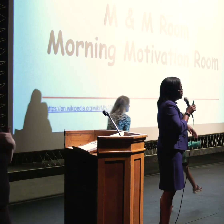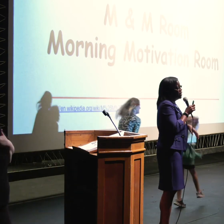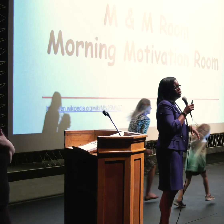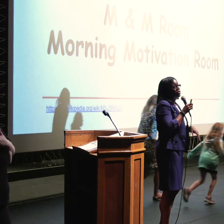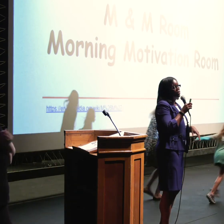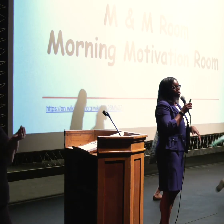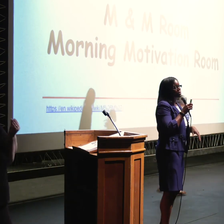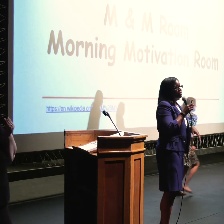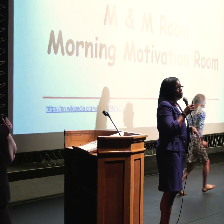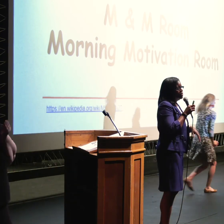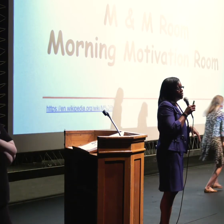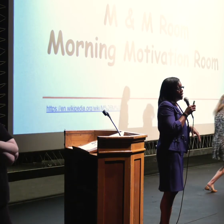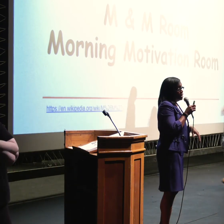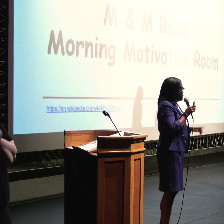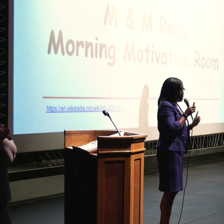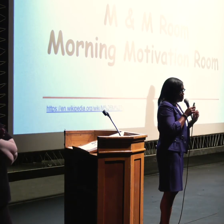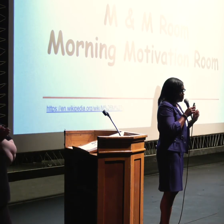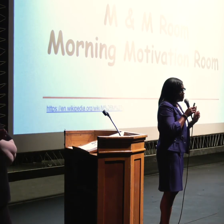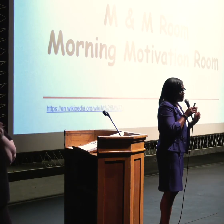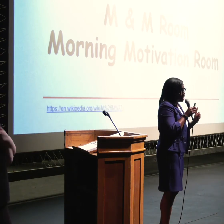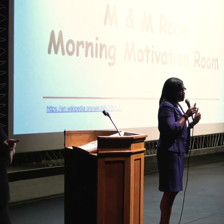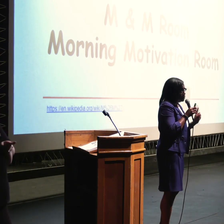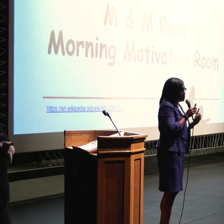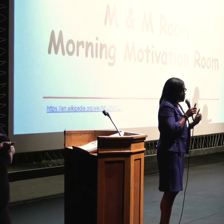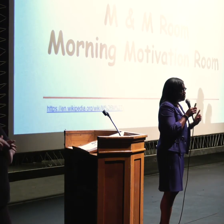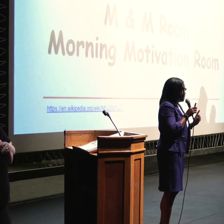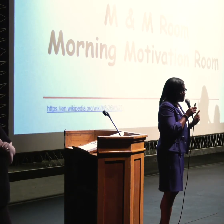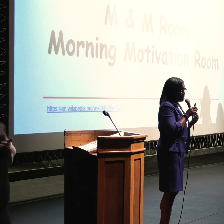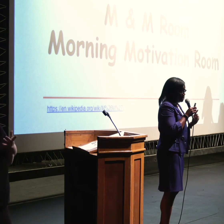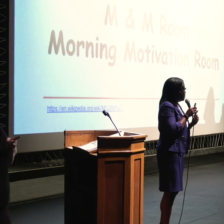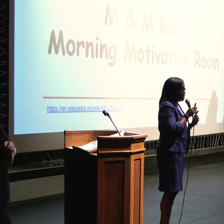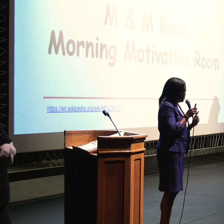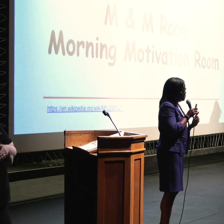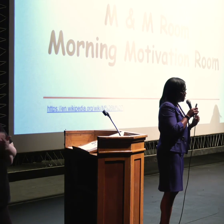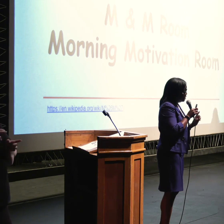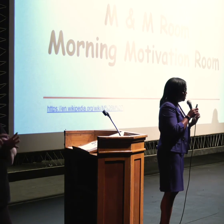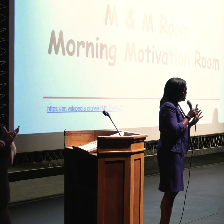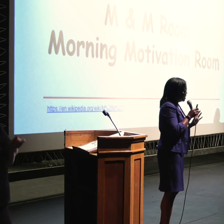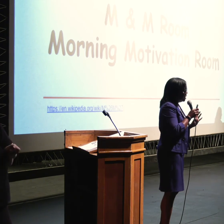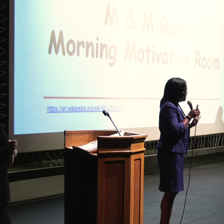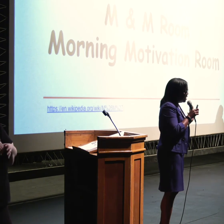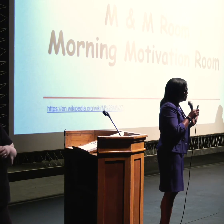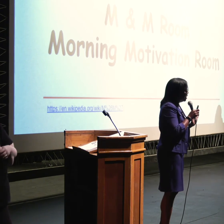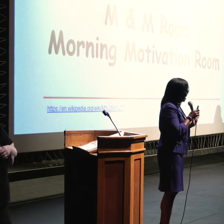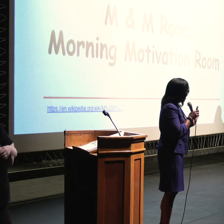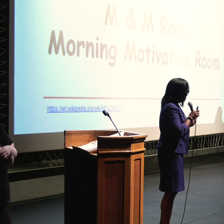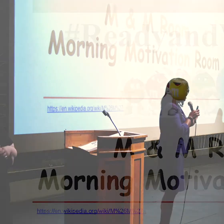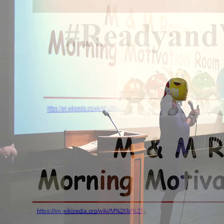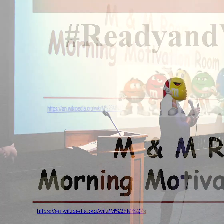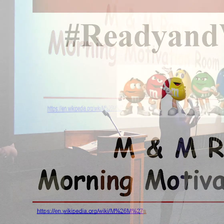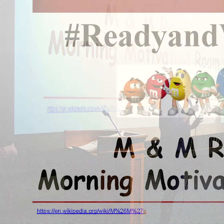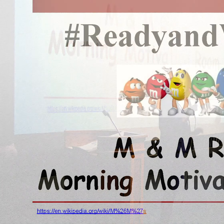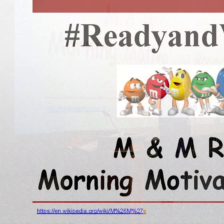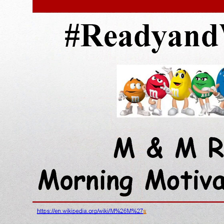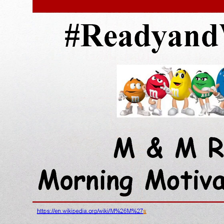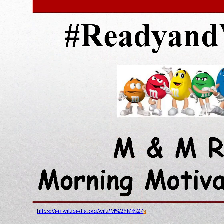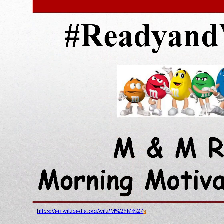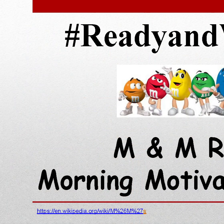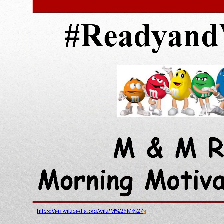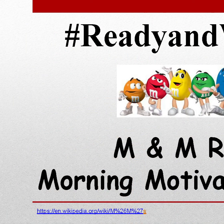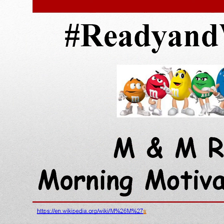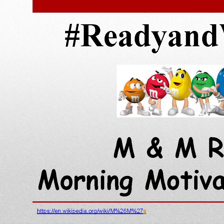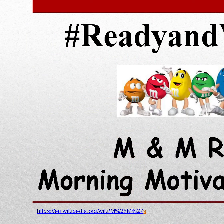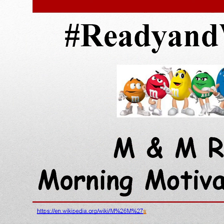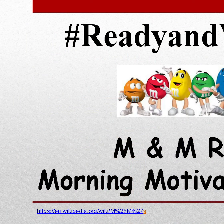morning motivation room? And this might work for staff too, because some of y'all get out the cars too. Y'all look like the kids, not ready yet. But what if there